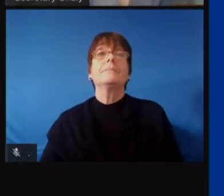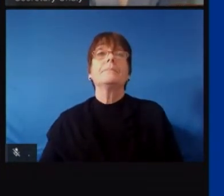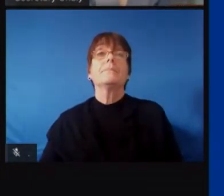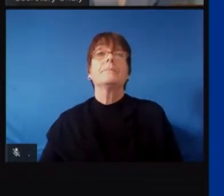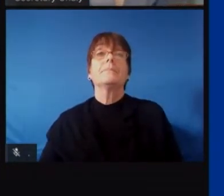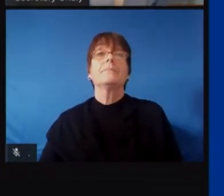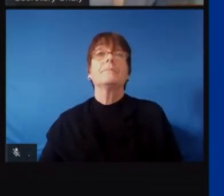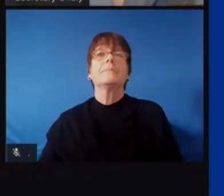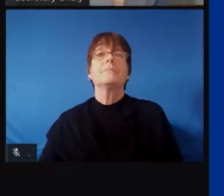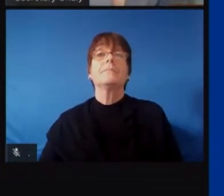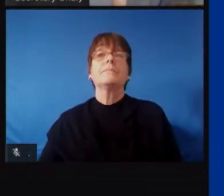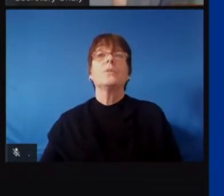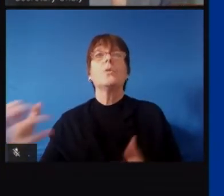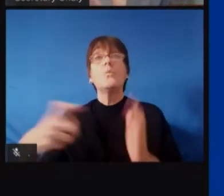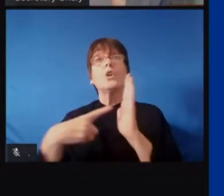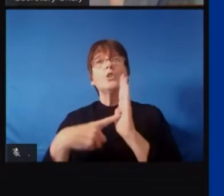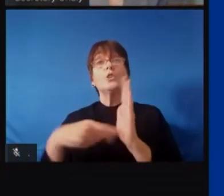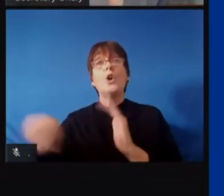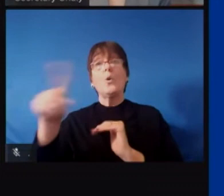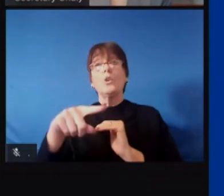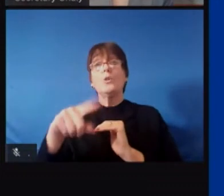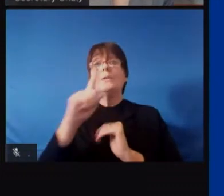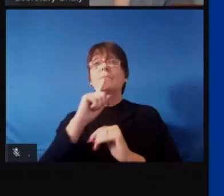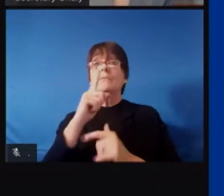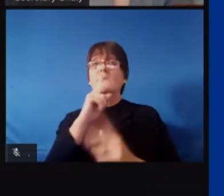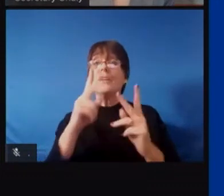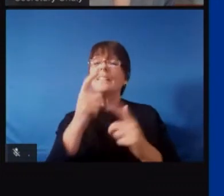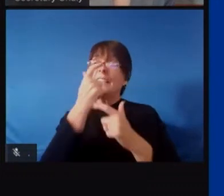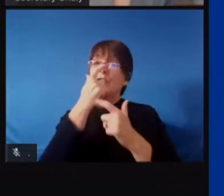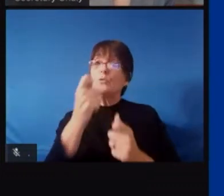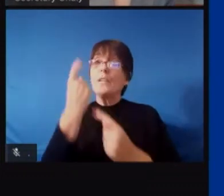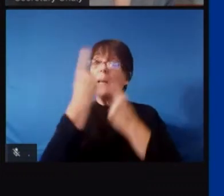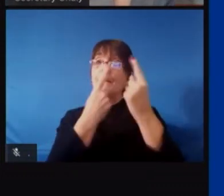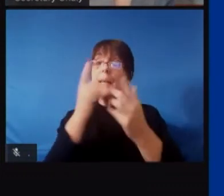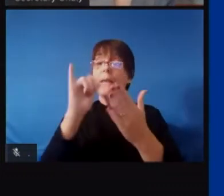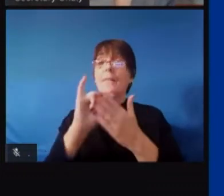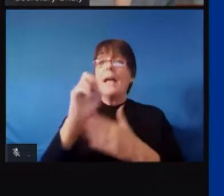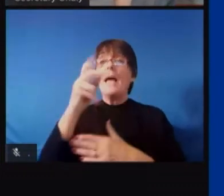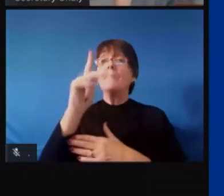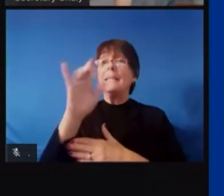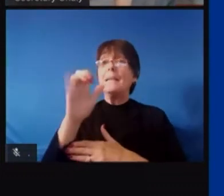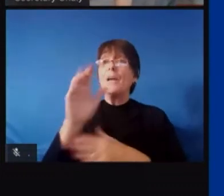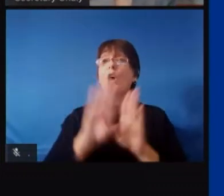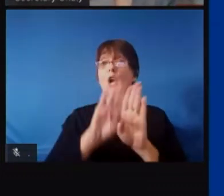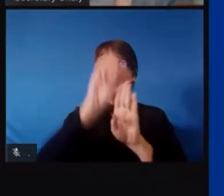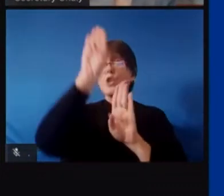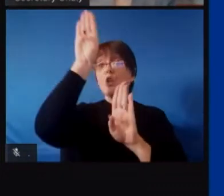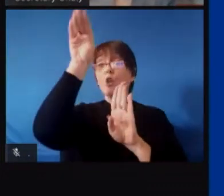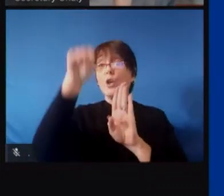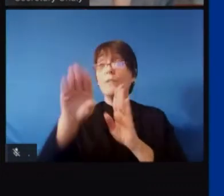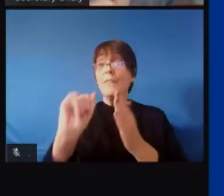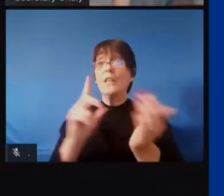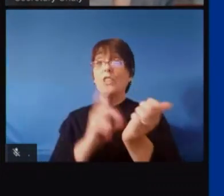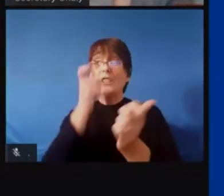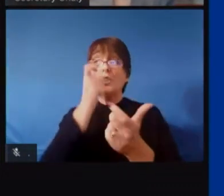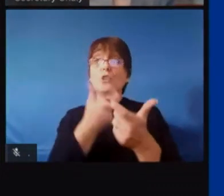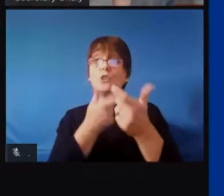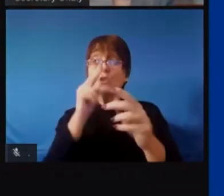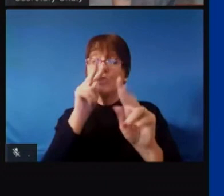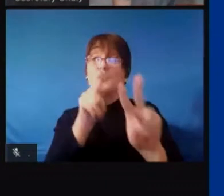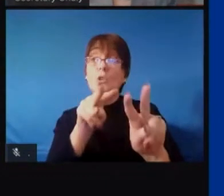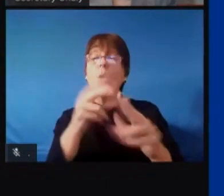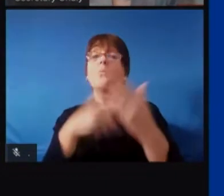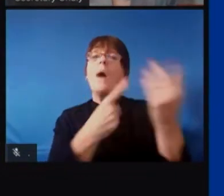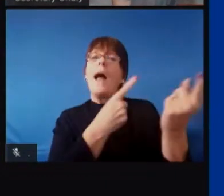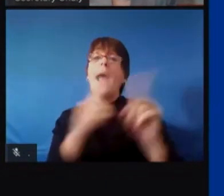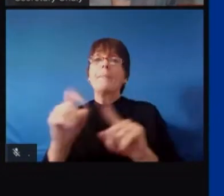So what we want to show you here, it's actually very interesting to think about that epidemic curve that Dr. Ghaly showed you and what's happening